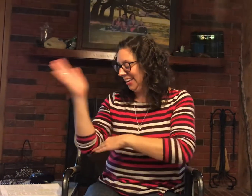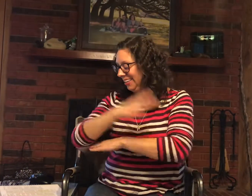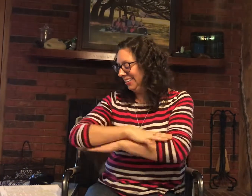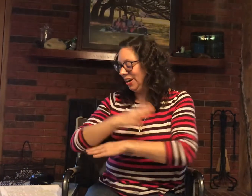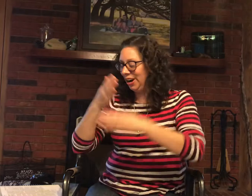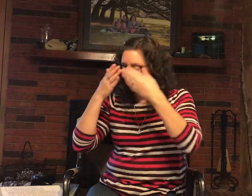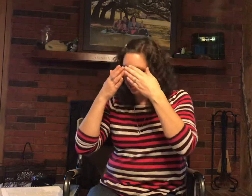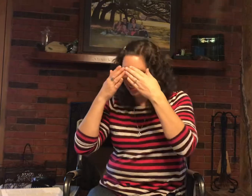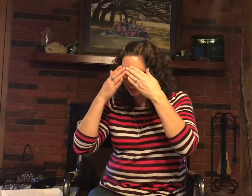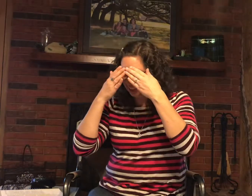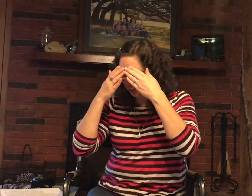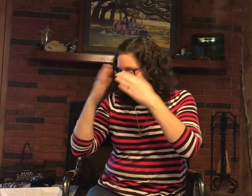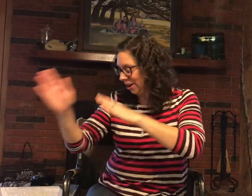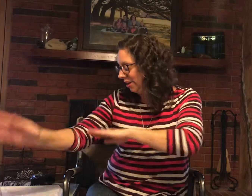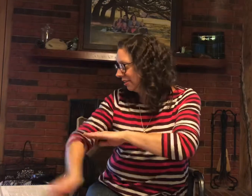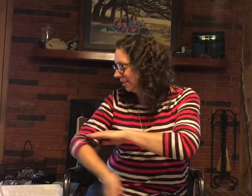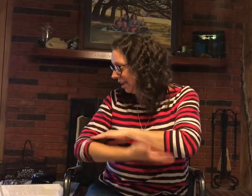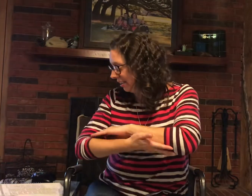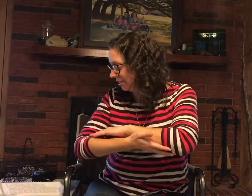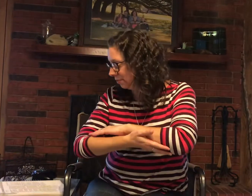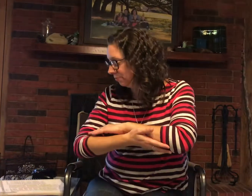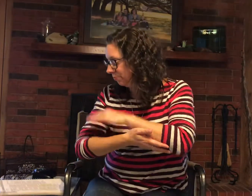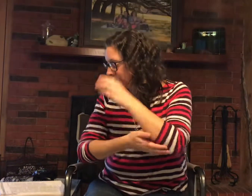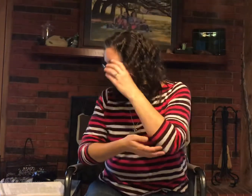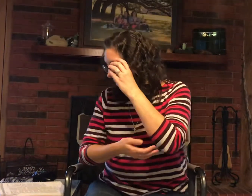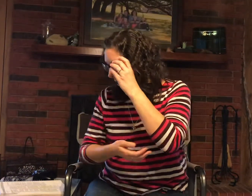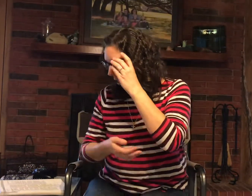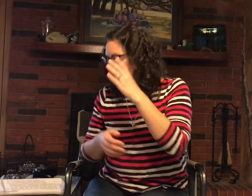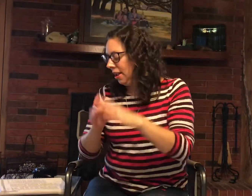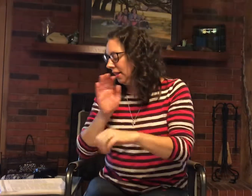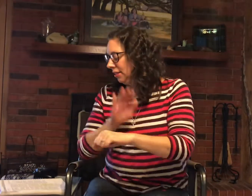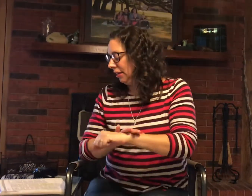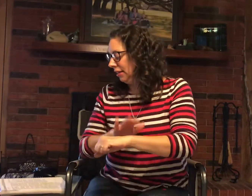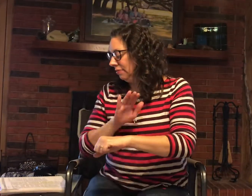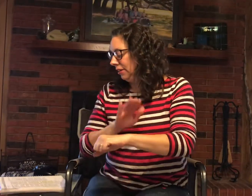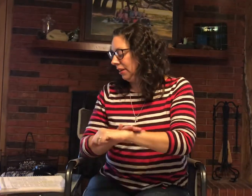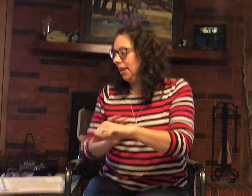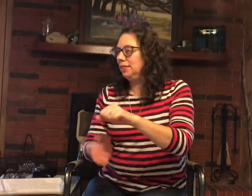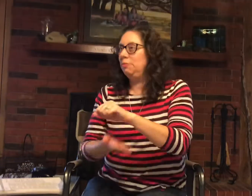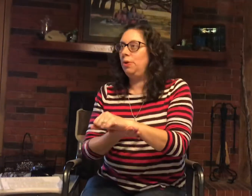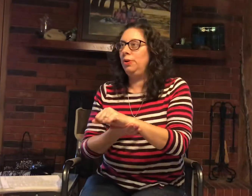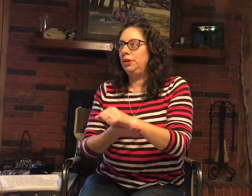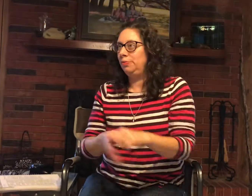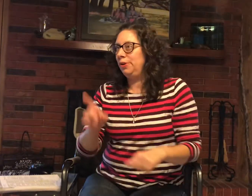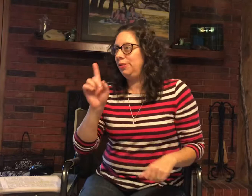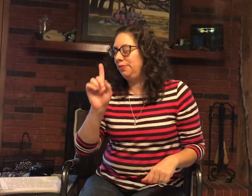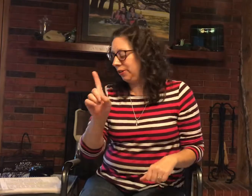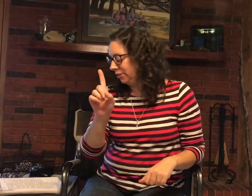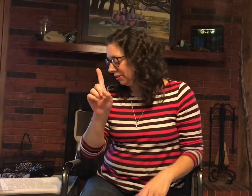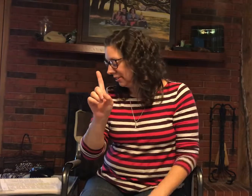the darkness he called night. And the evening and the morning were the first